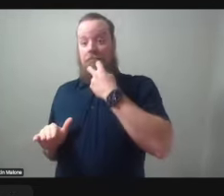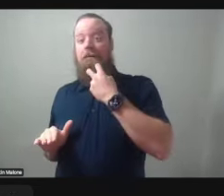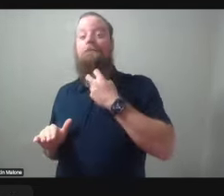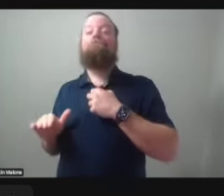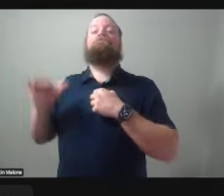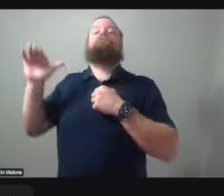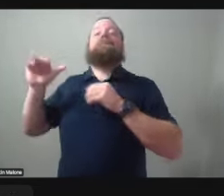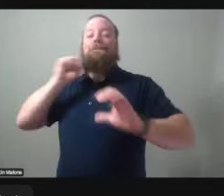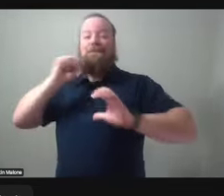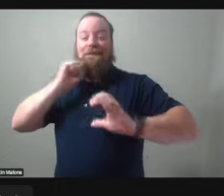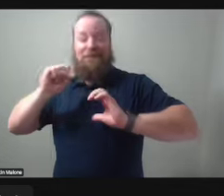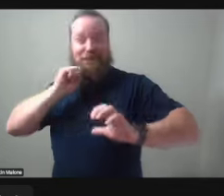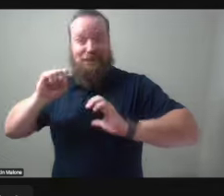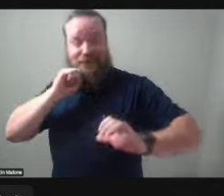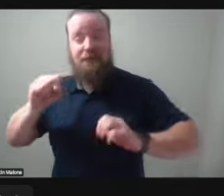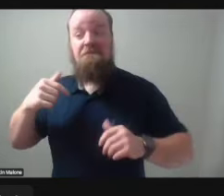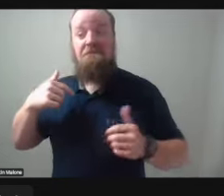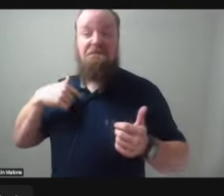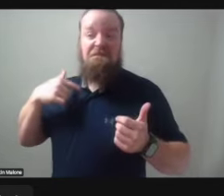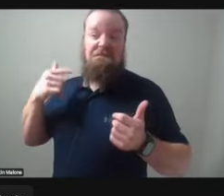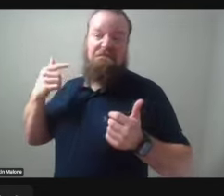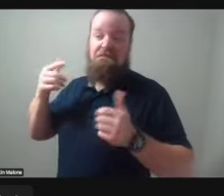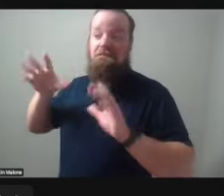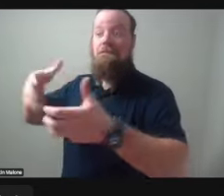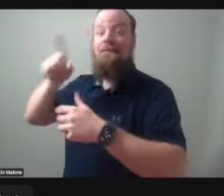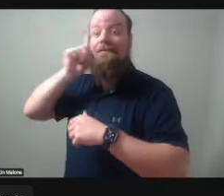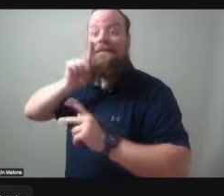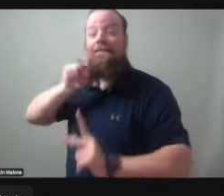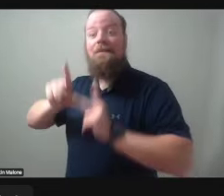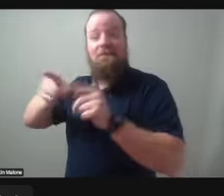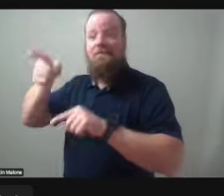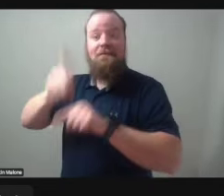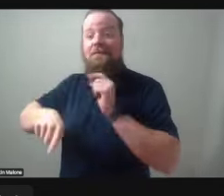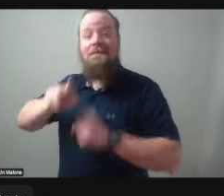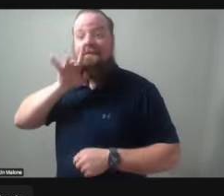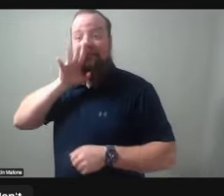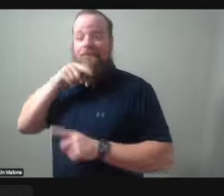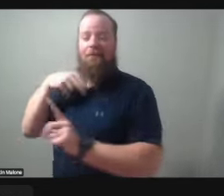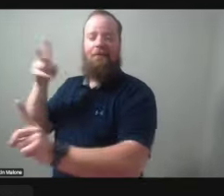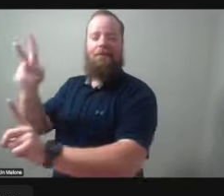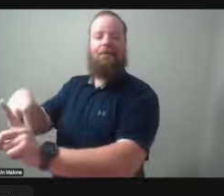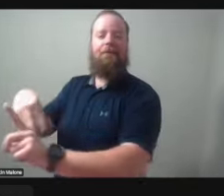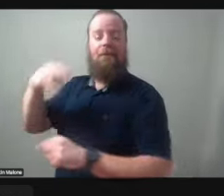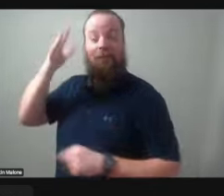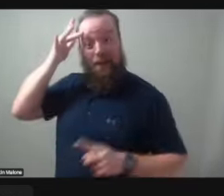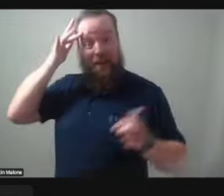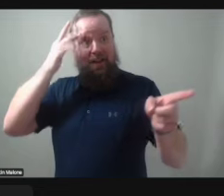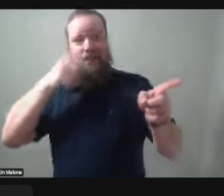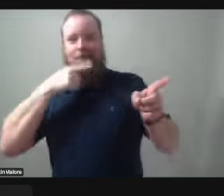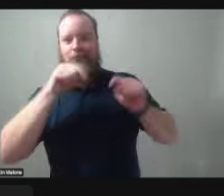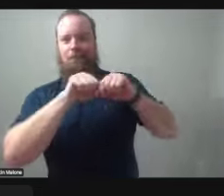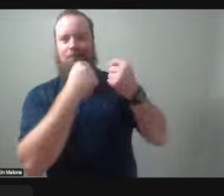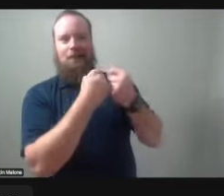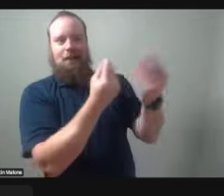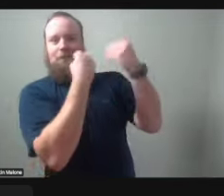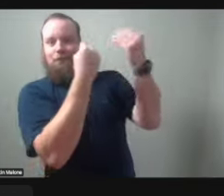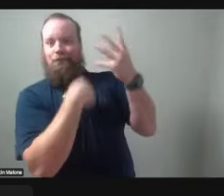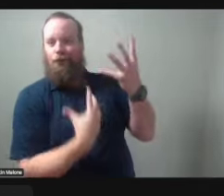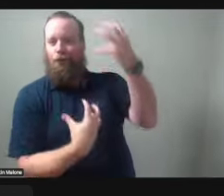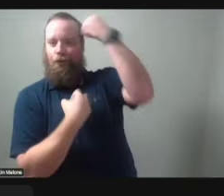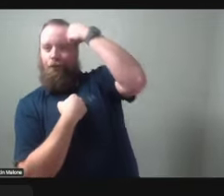For myself, I grew up, as I mentioned, speaking, trying to be oral deaf, and then simcomming.